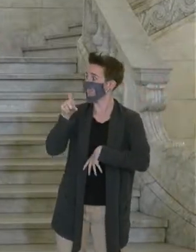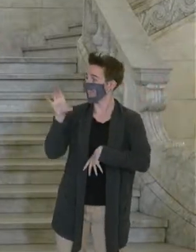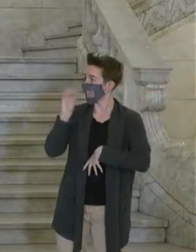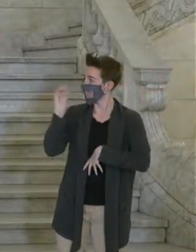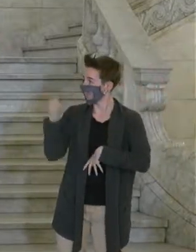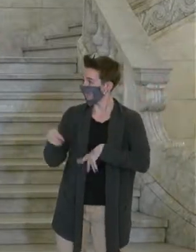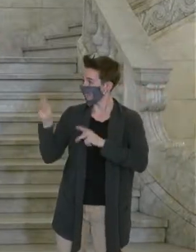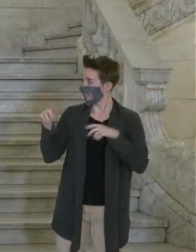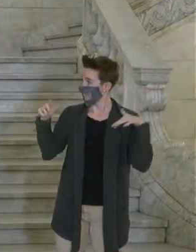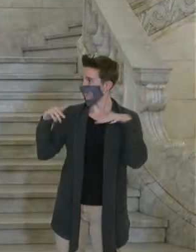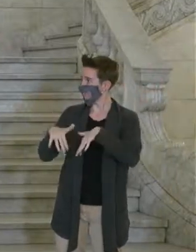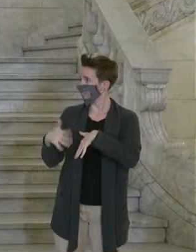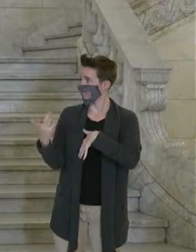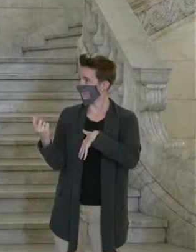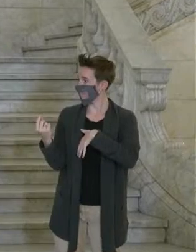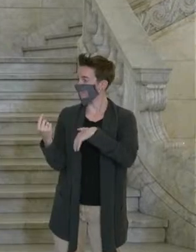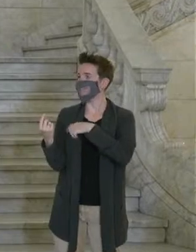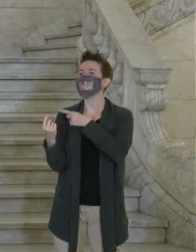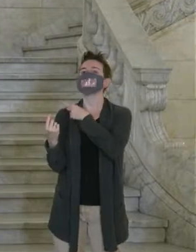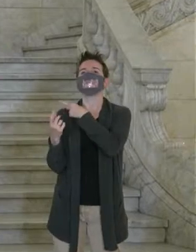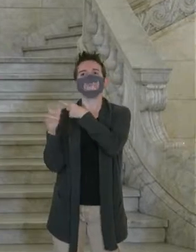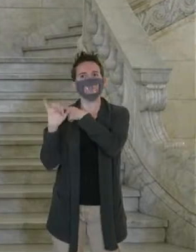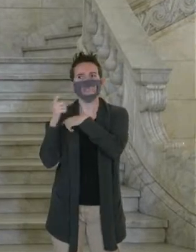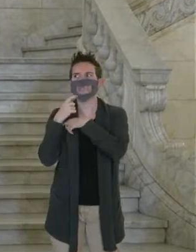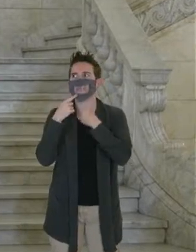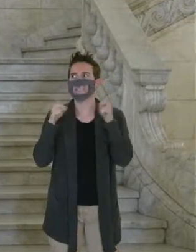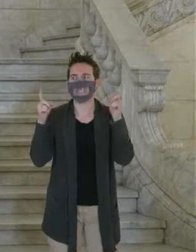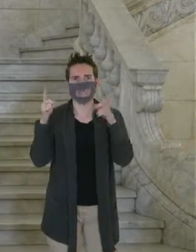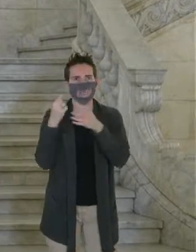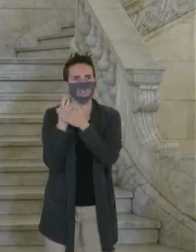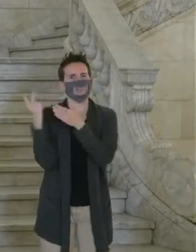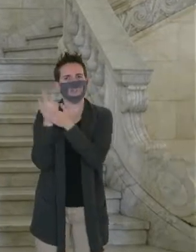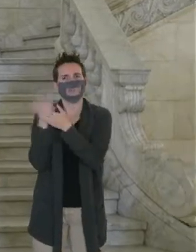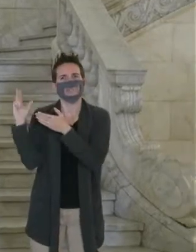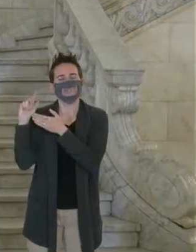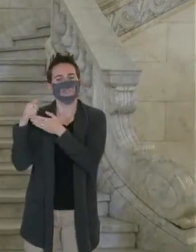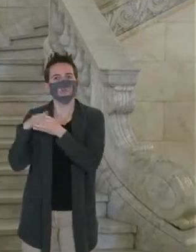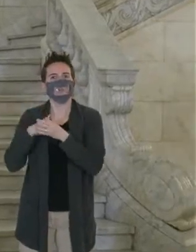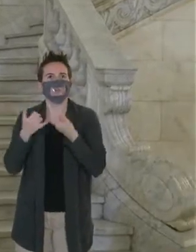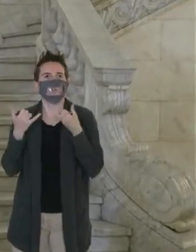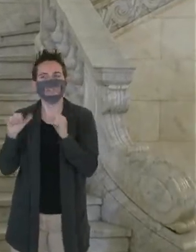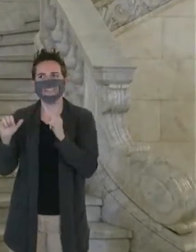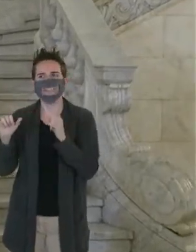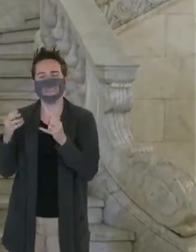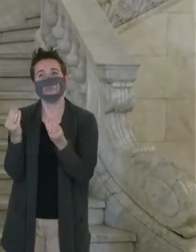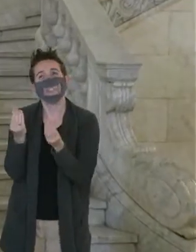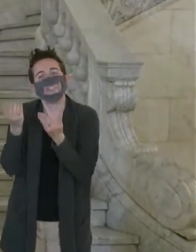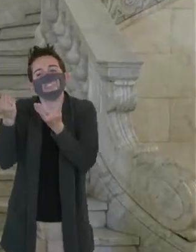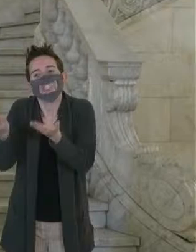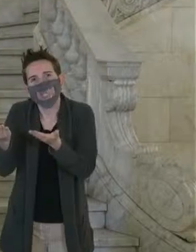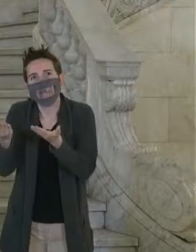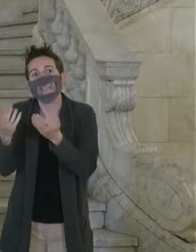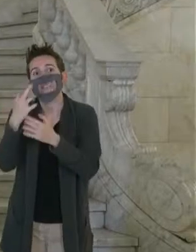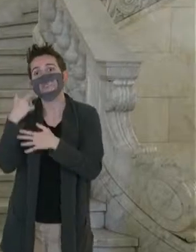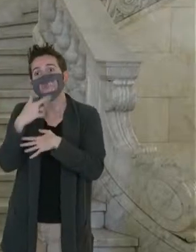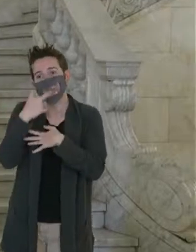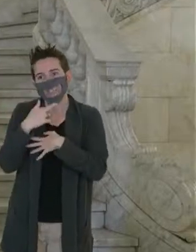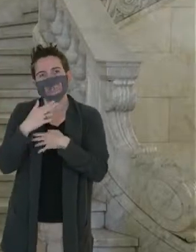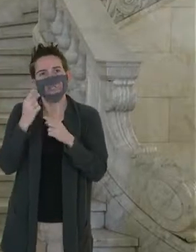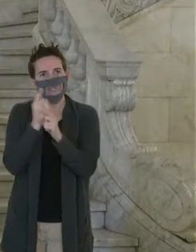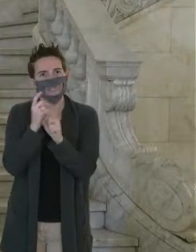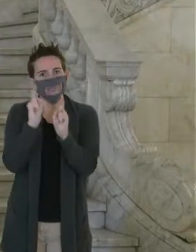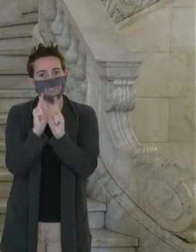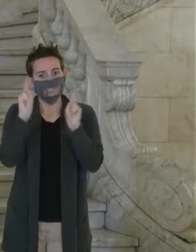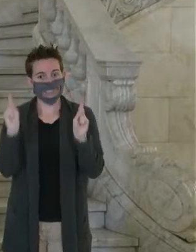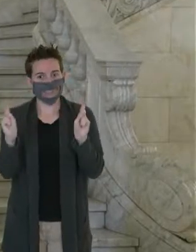Well, just as we announced a couple of weeks ago, we still would advise restaurants to practice social